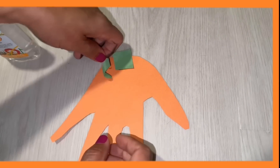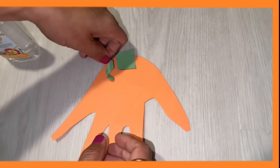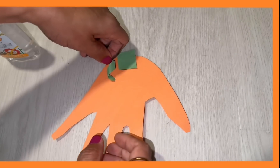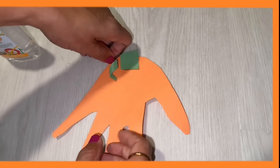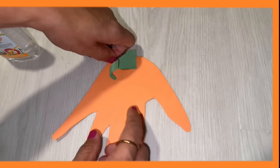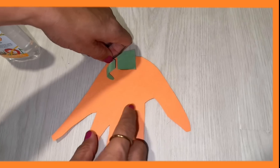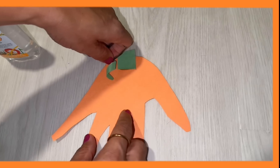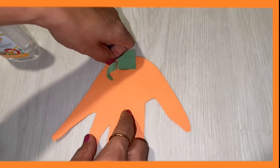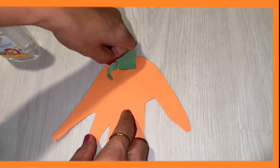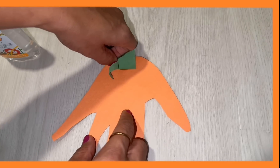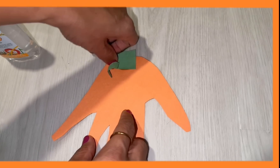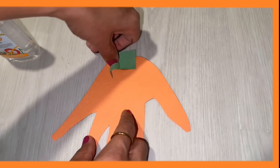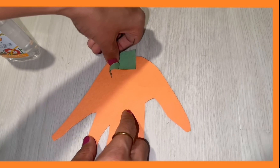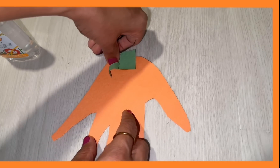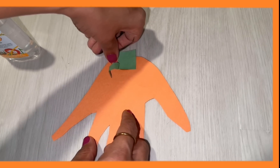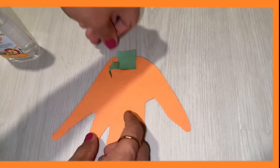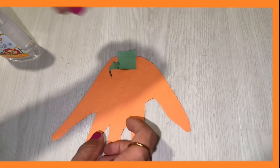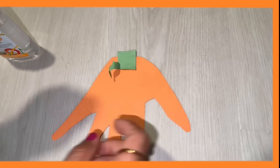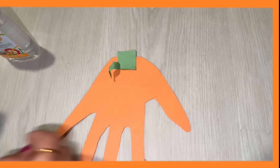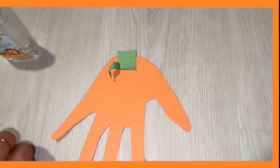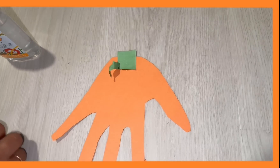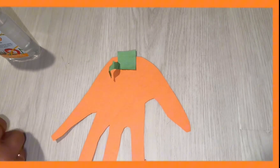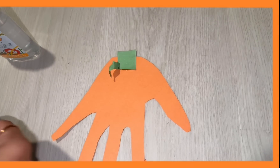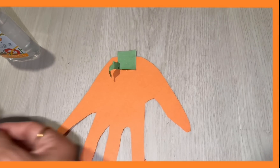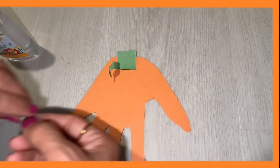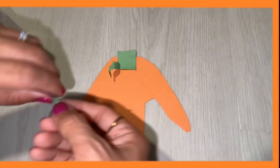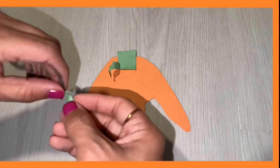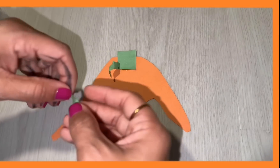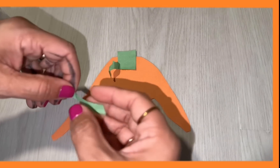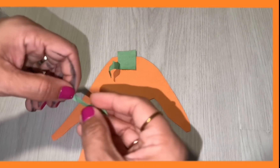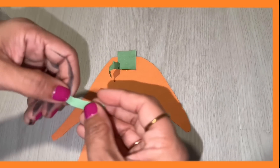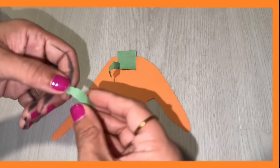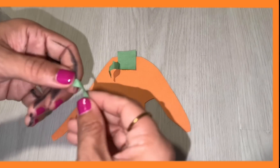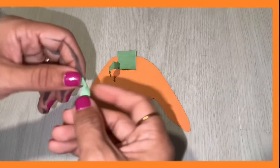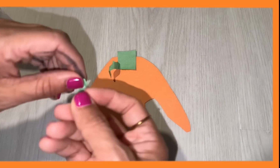you can just twist and turn them again and add a little more curl.